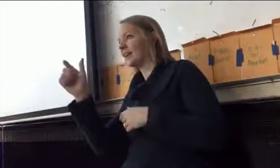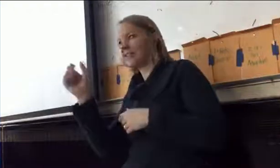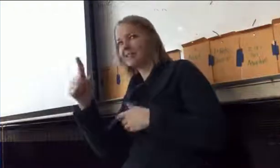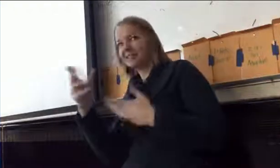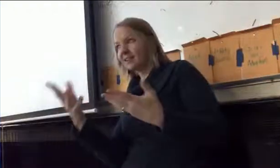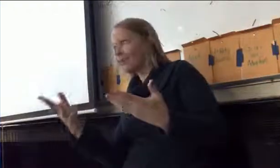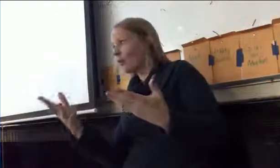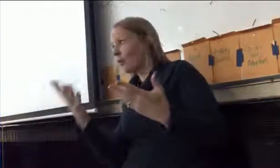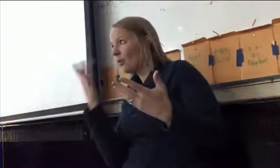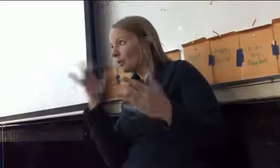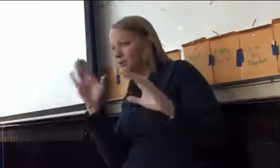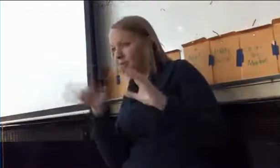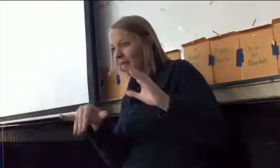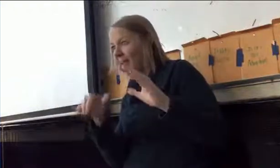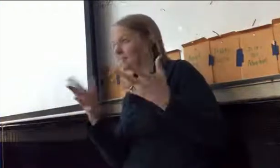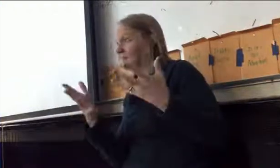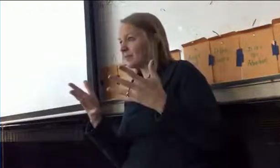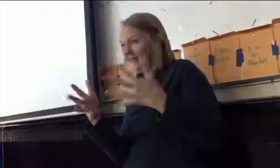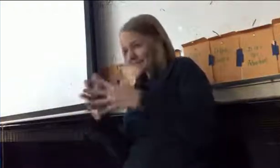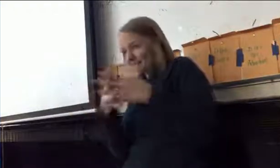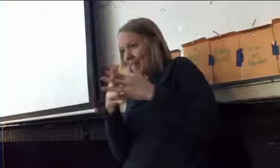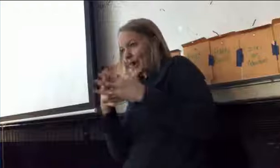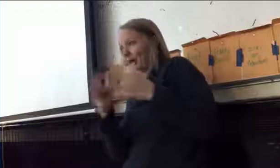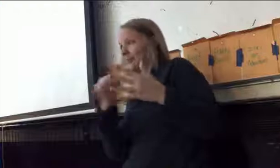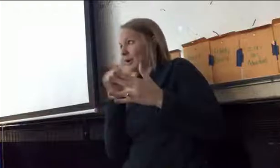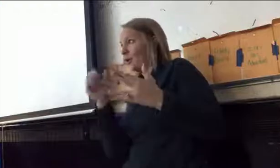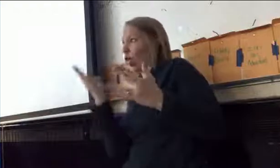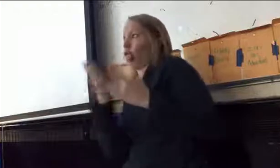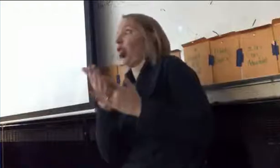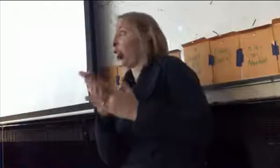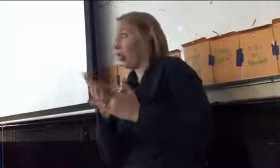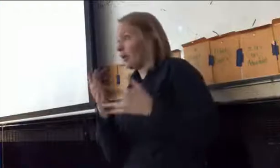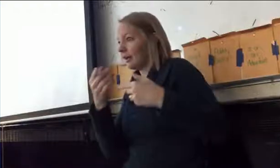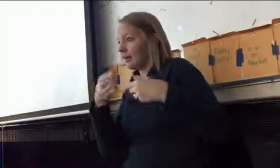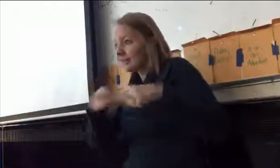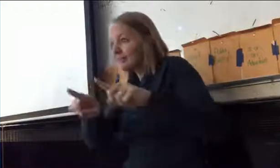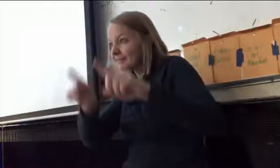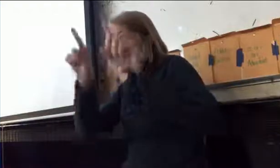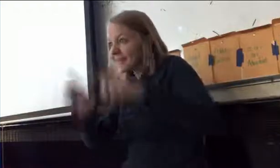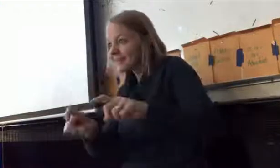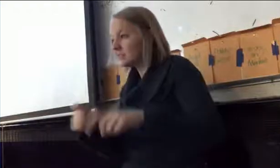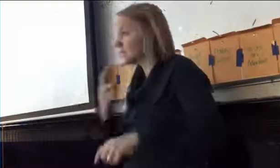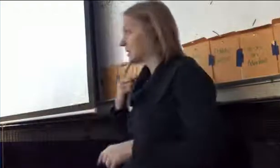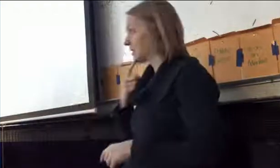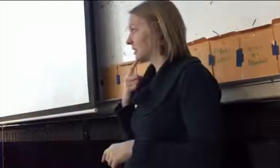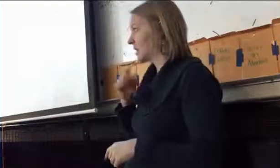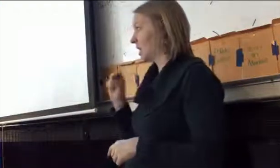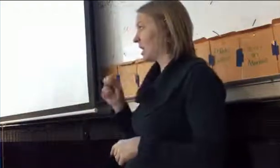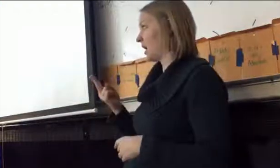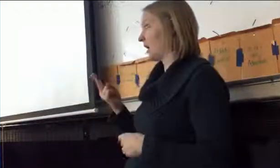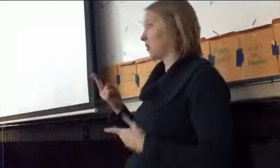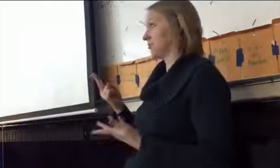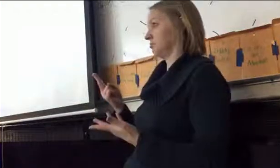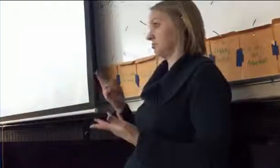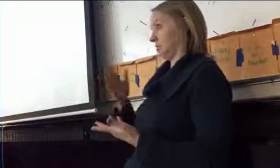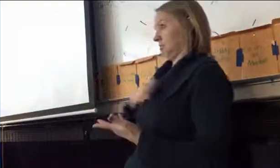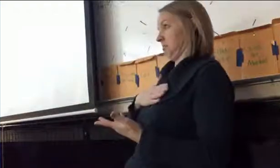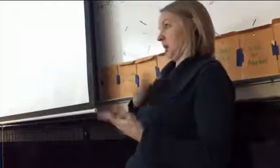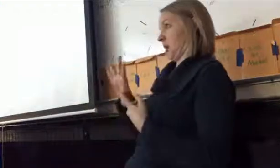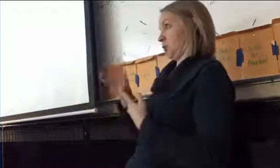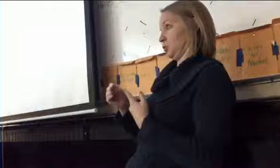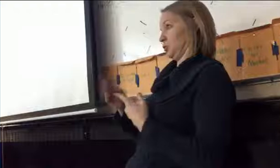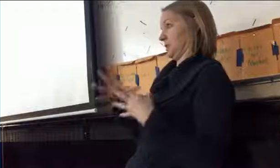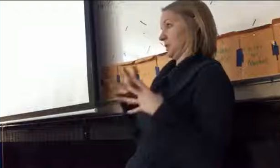you do that? Like, this is America. We don't just answer our phones in the middle of a test. And they're like, that's not a problem in my